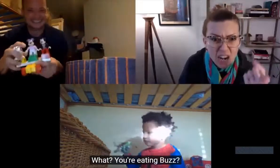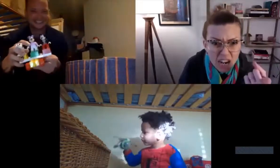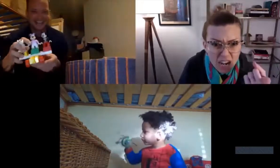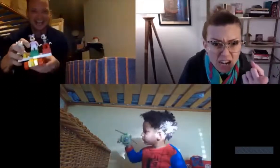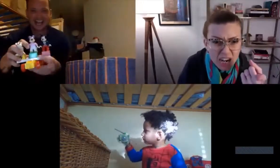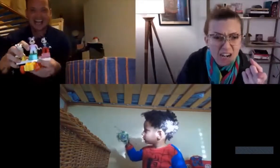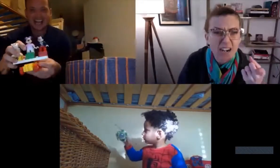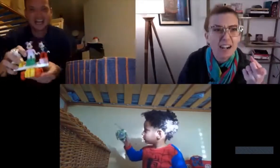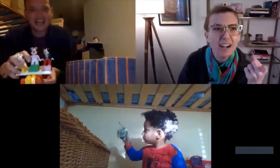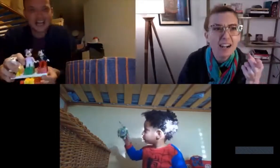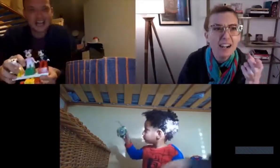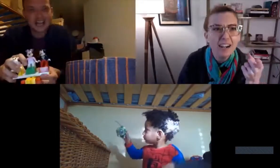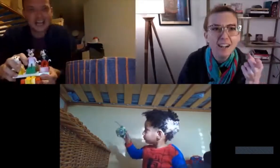You're eating Buzz.